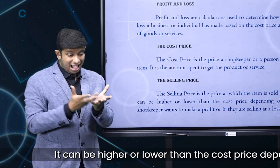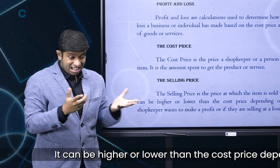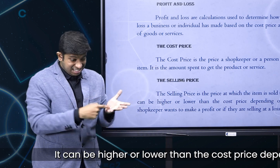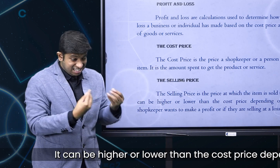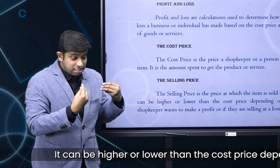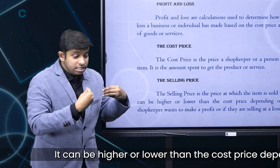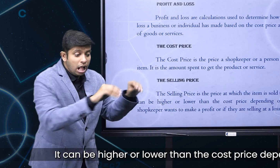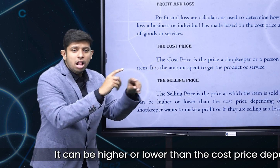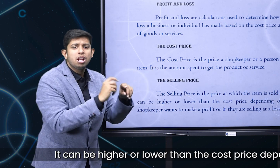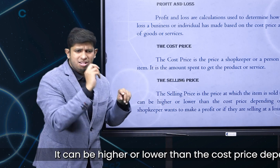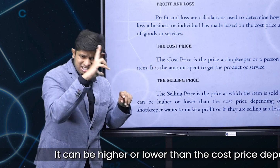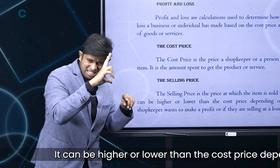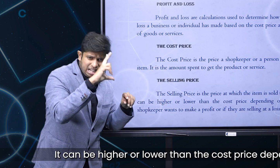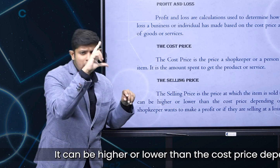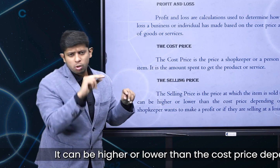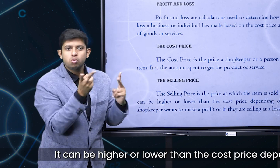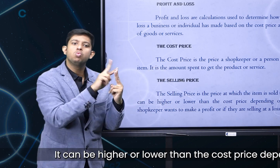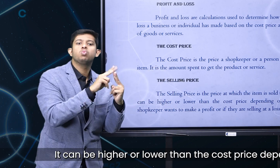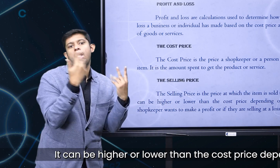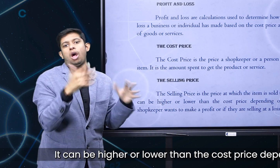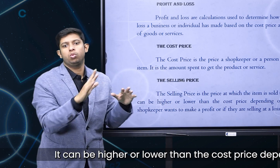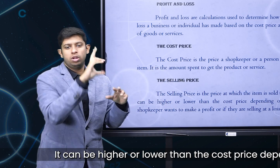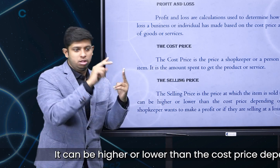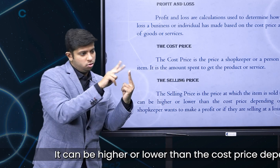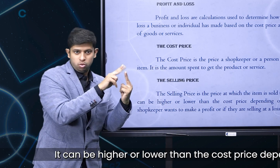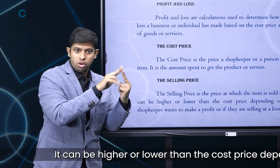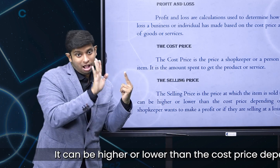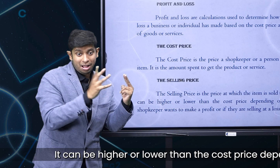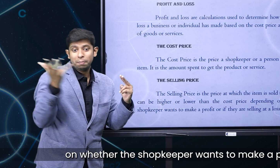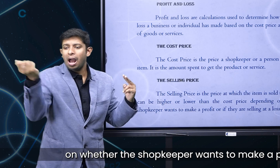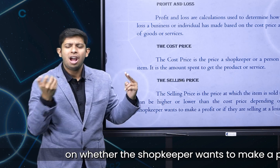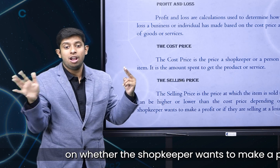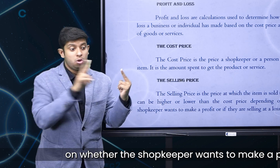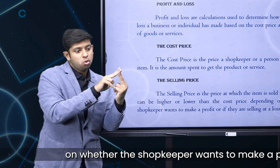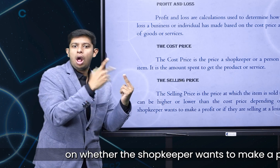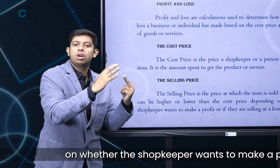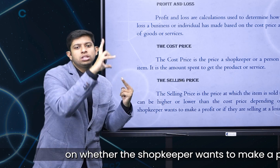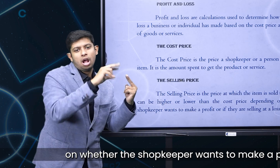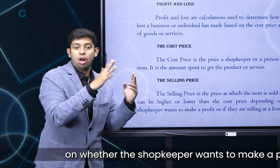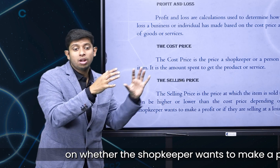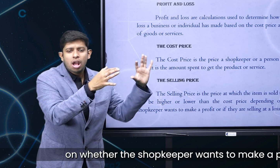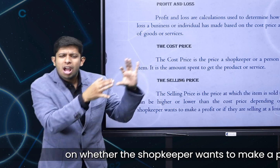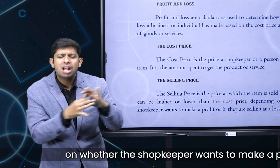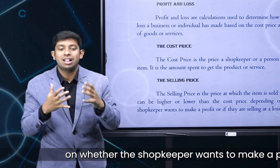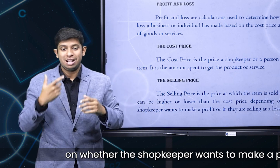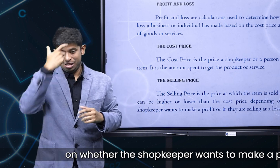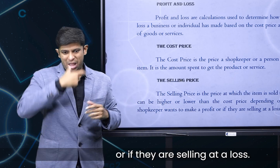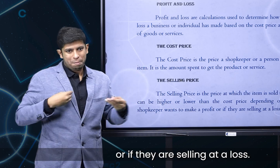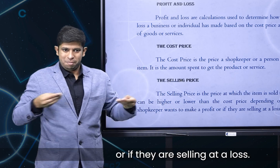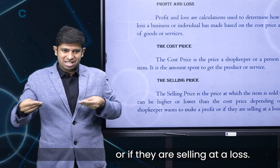It can be higher or lower than the cost price depending on whether the shopkeeper wants to make a profit or if they're